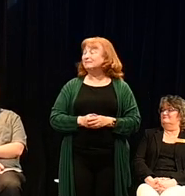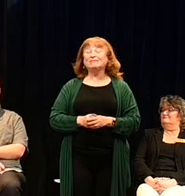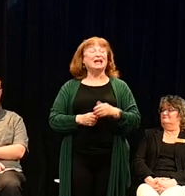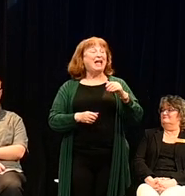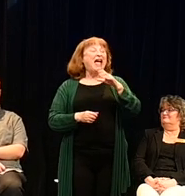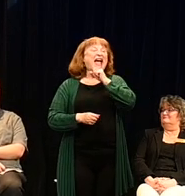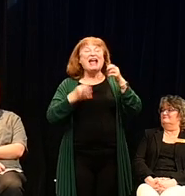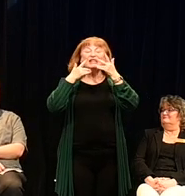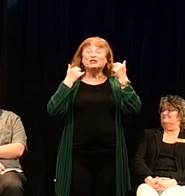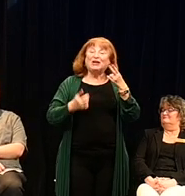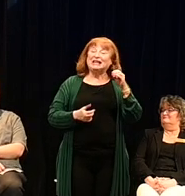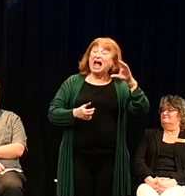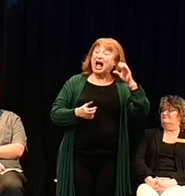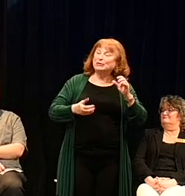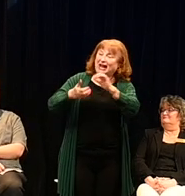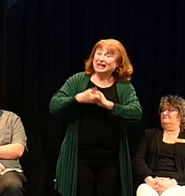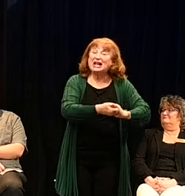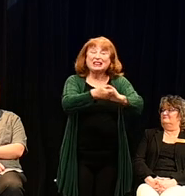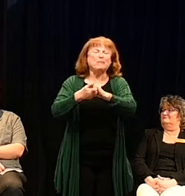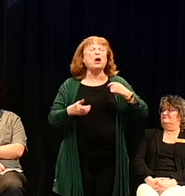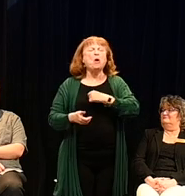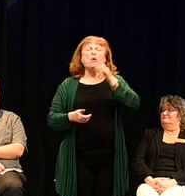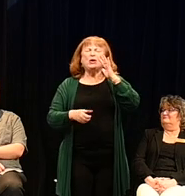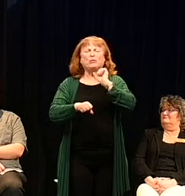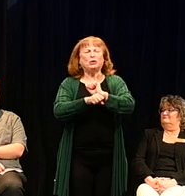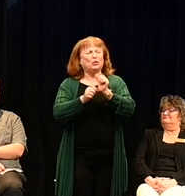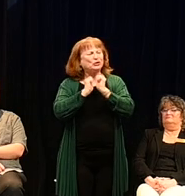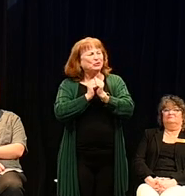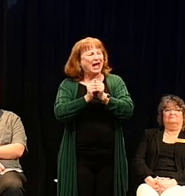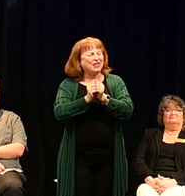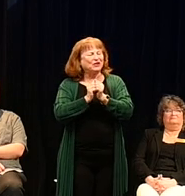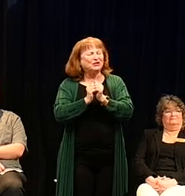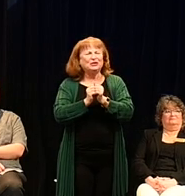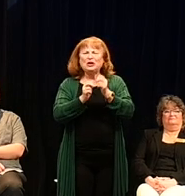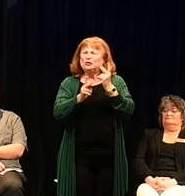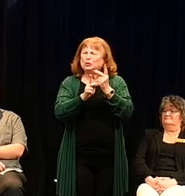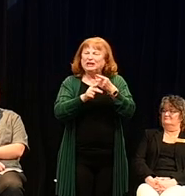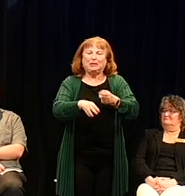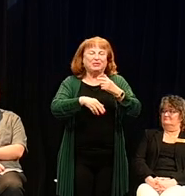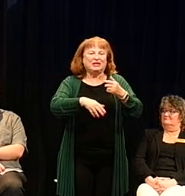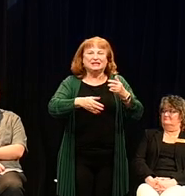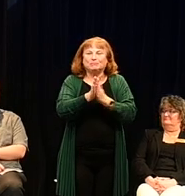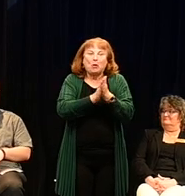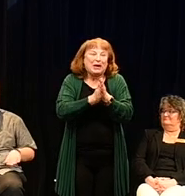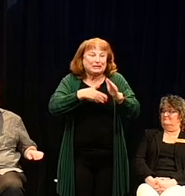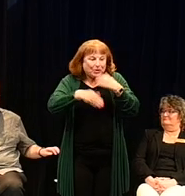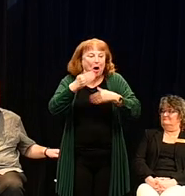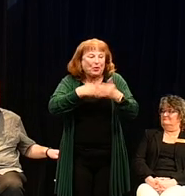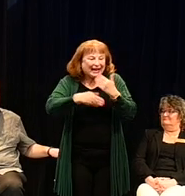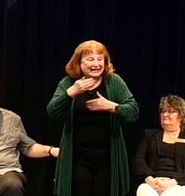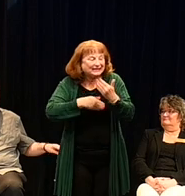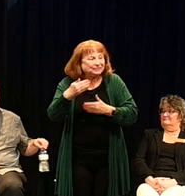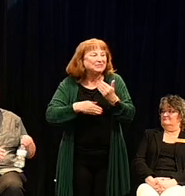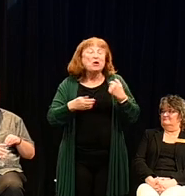In Age-Friendly Howard County Collaborate, we will work together to keep this momentum going. We